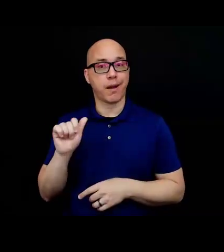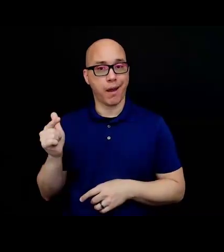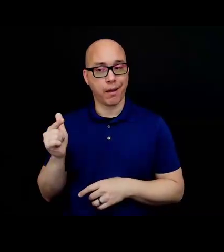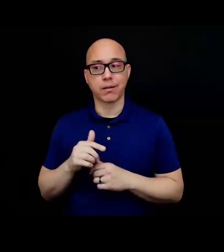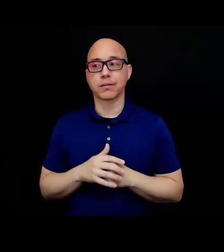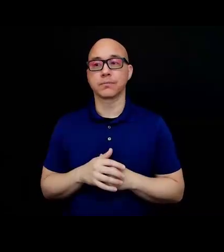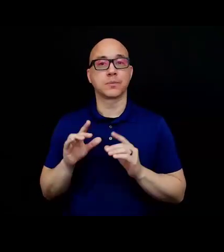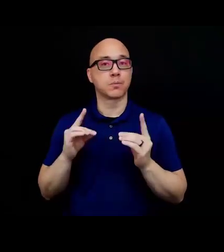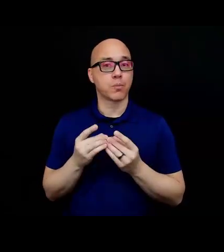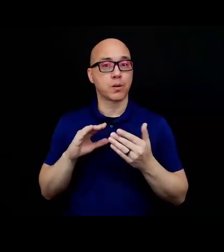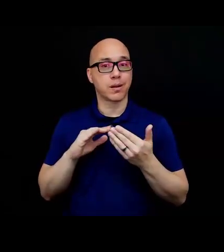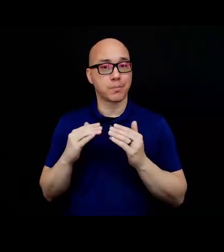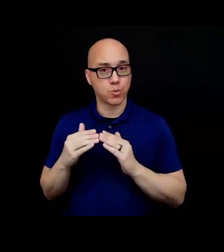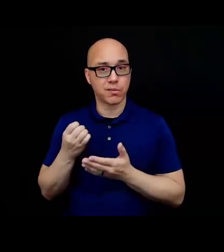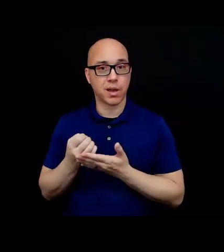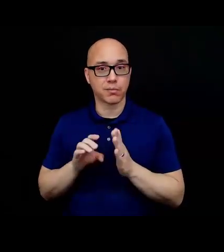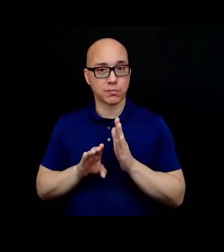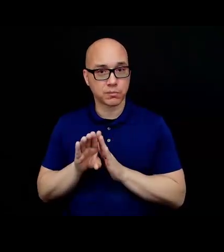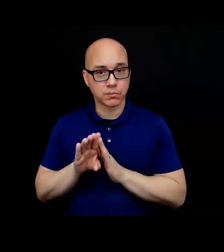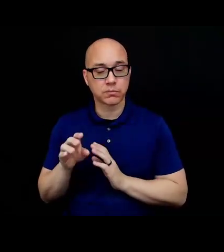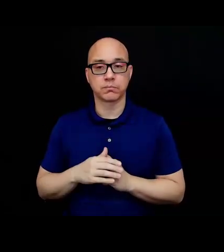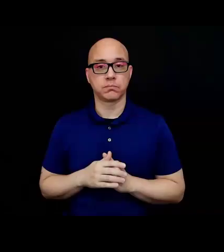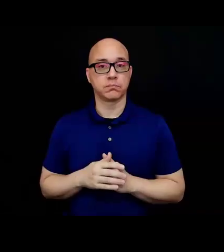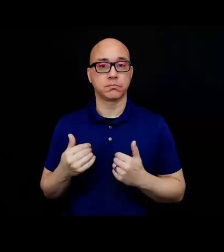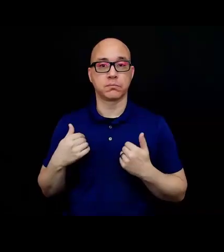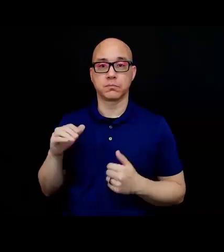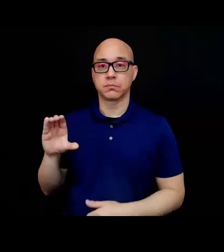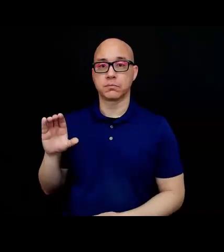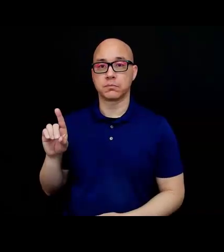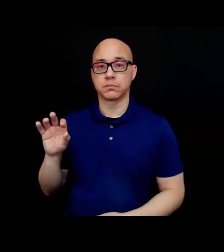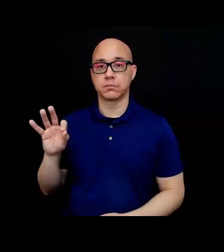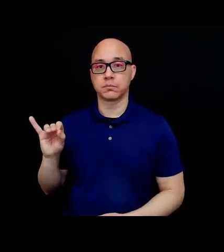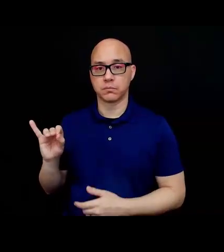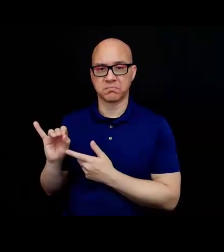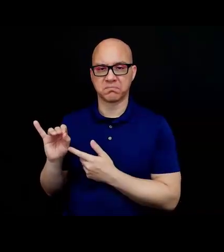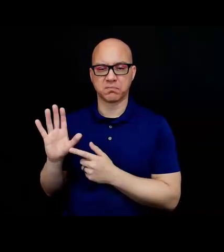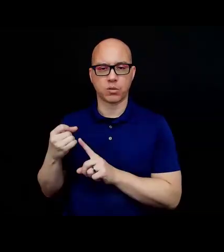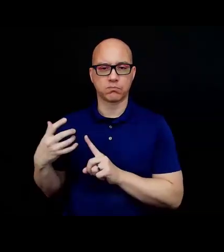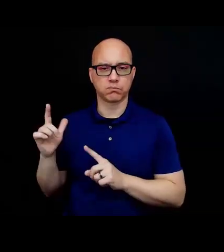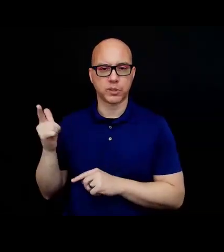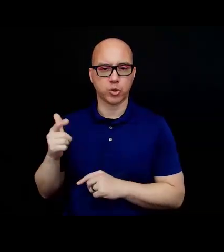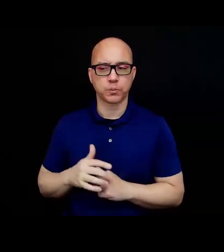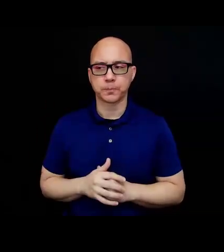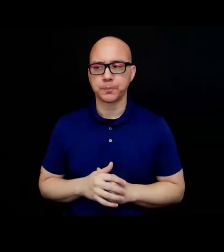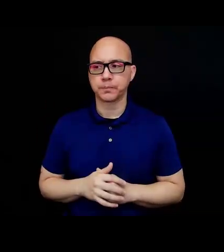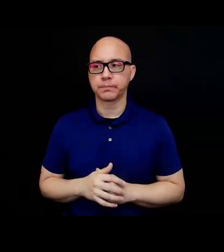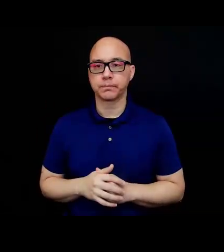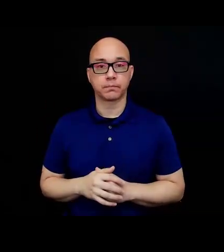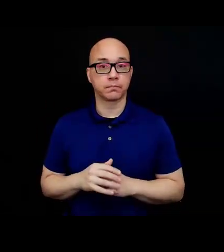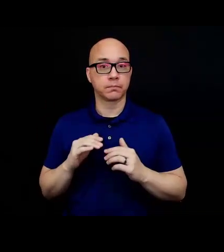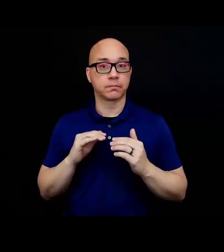Economic Development. You have what's called CDFIs, which we'll get into the definition of those,